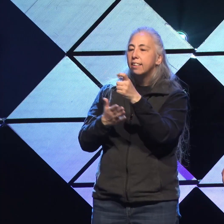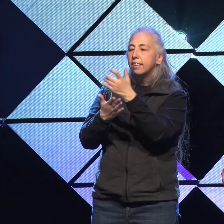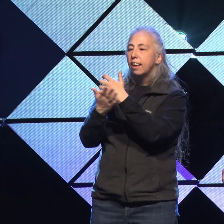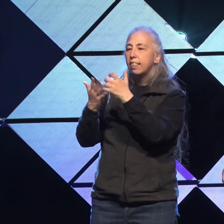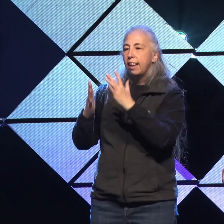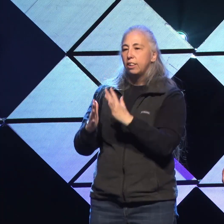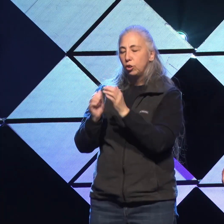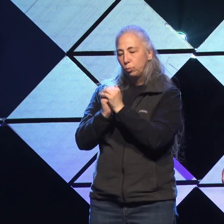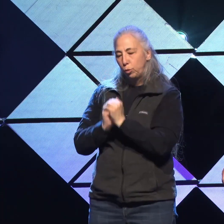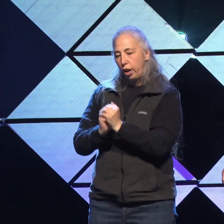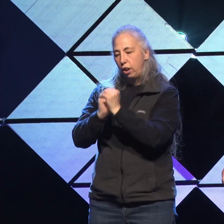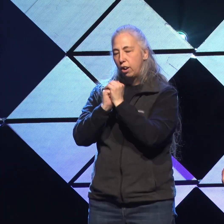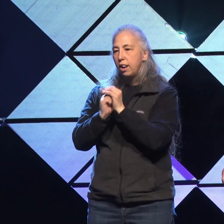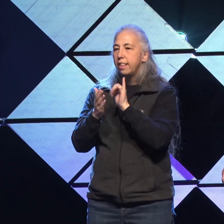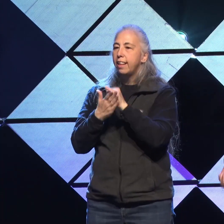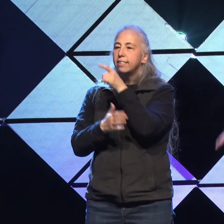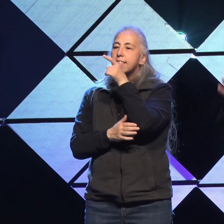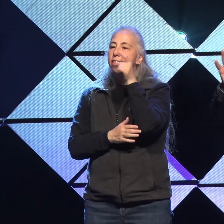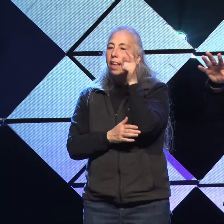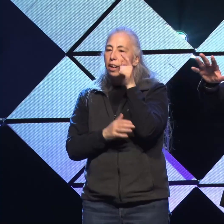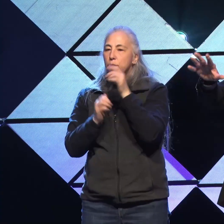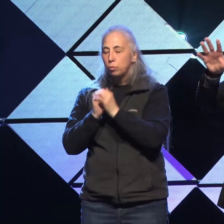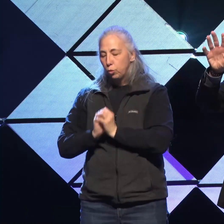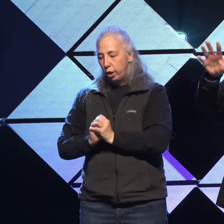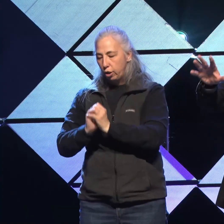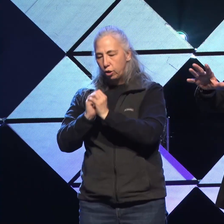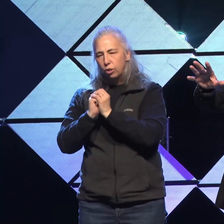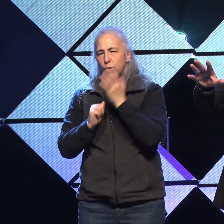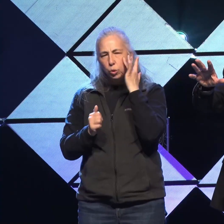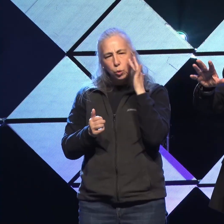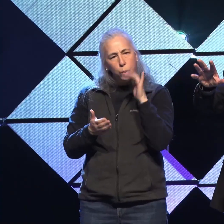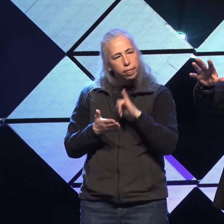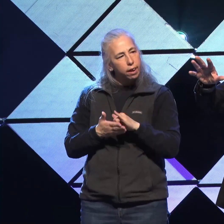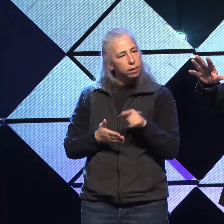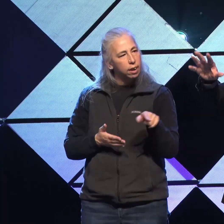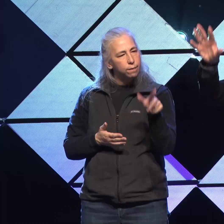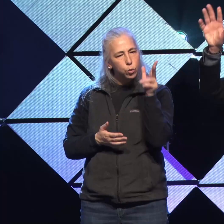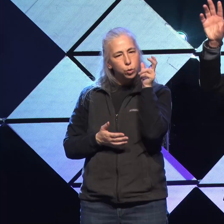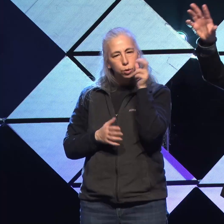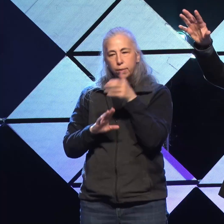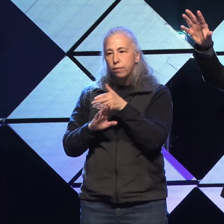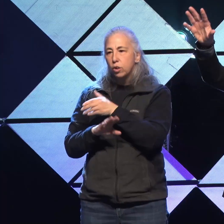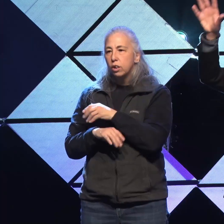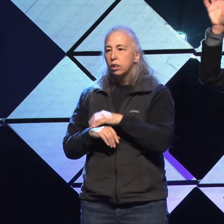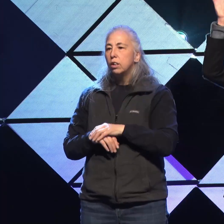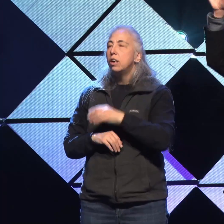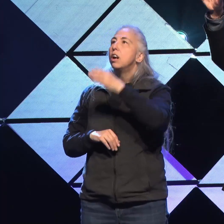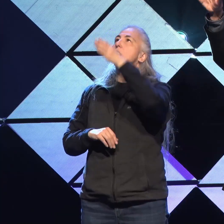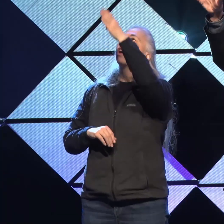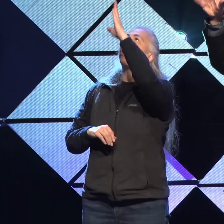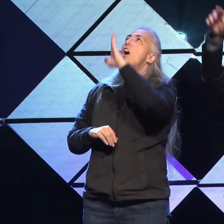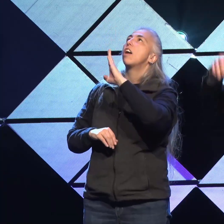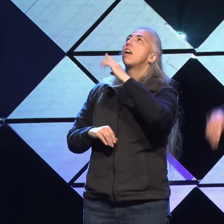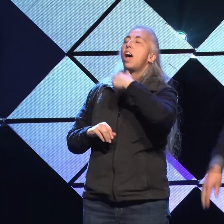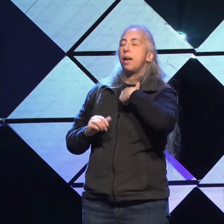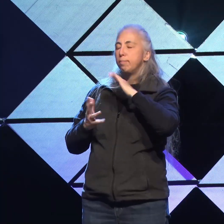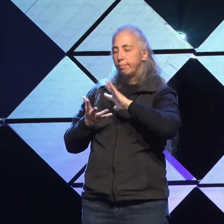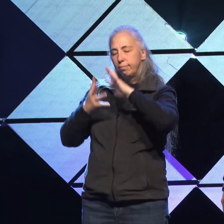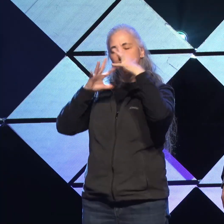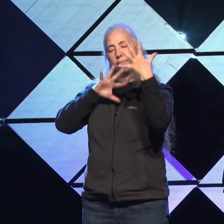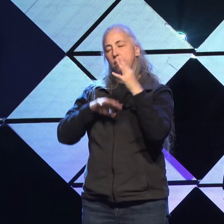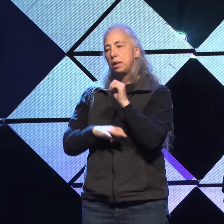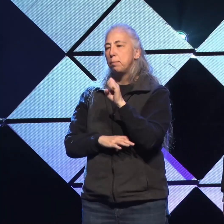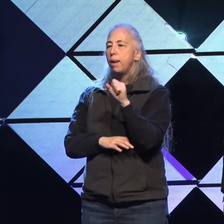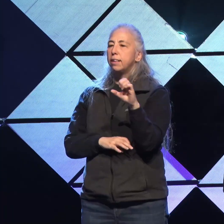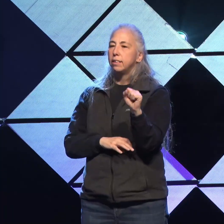week. The tax collector's prayer. And you know what the tax collector's prayer is? God, I'm a mess.